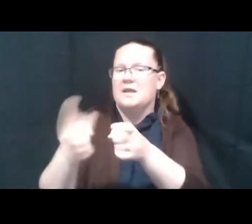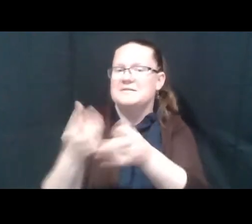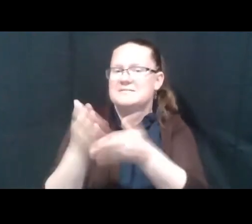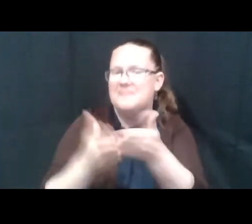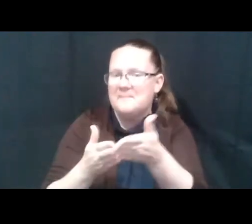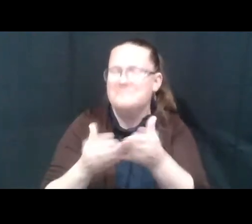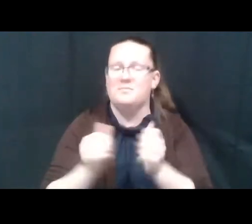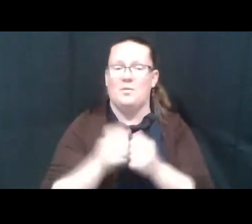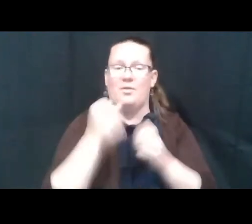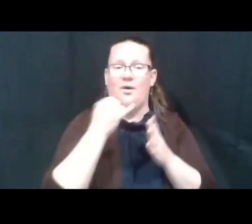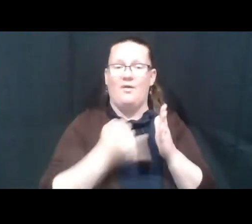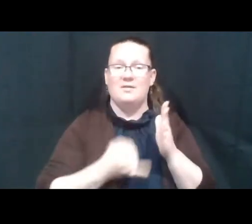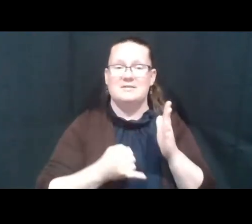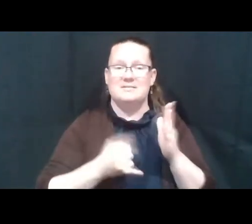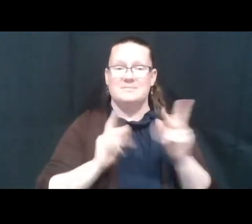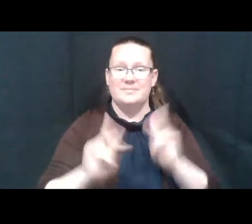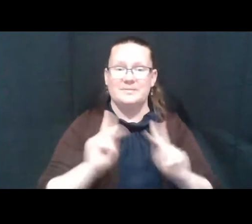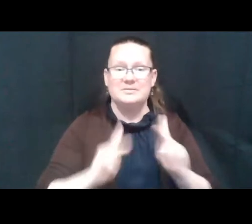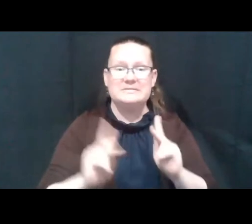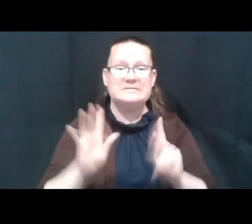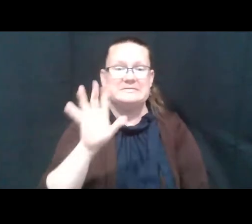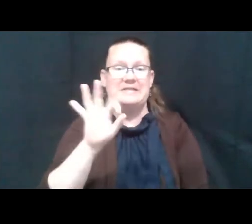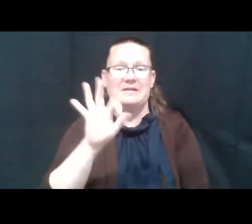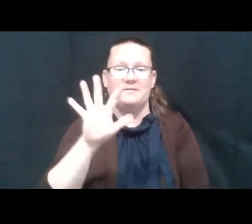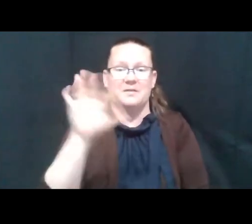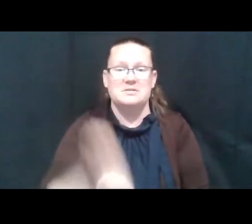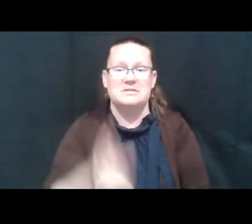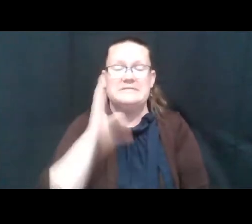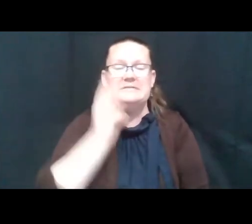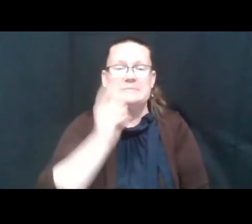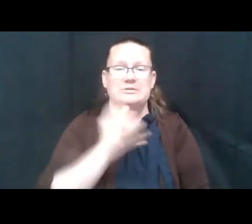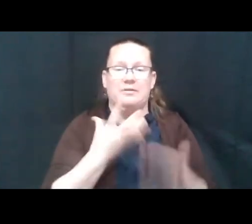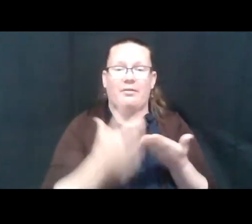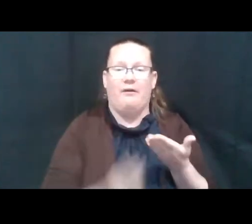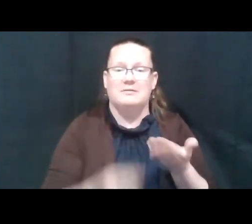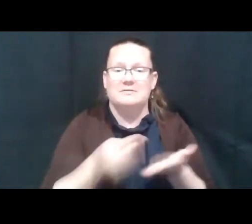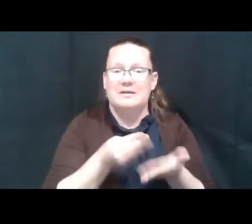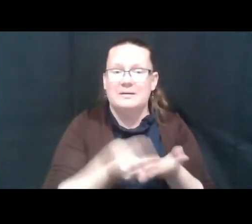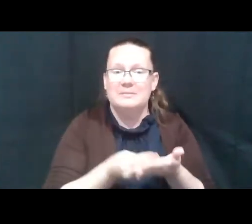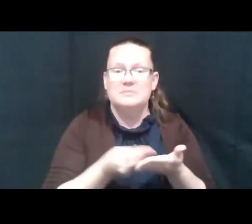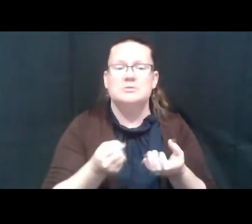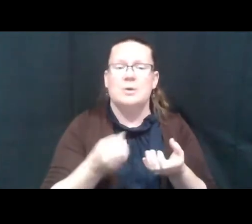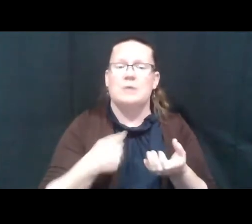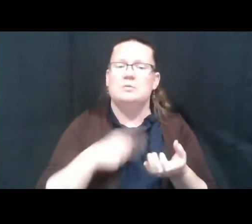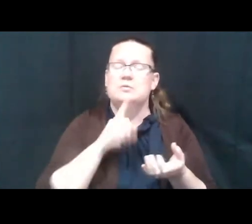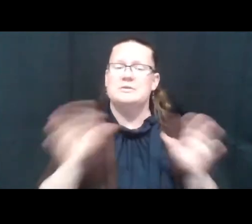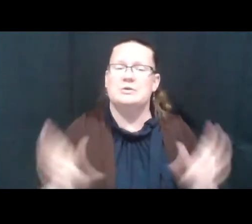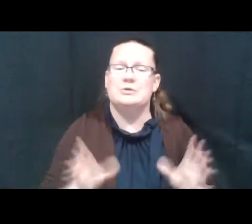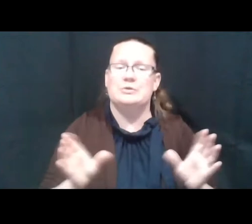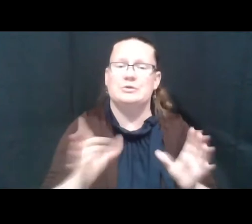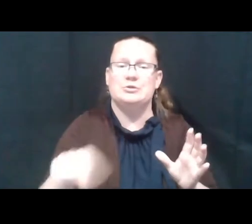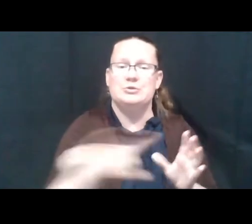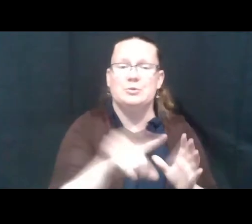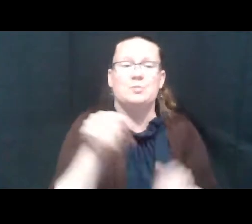you know, 95% of them are experiencing some loss of income. I would encourage everyone to, you know, this is a time where you have time to